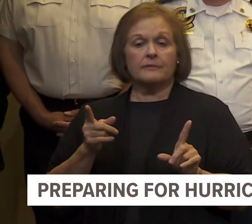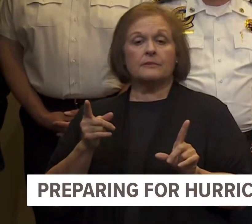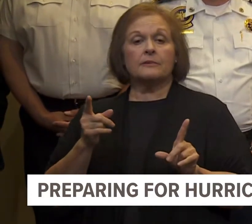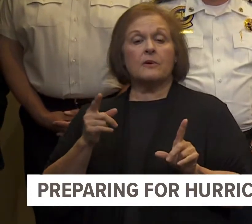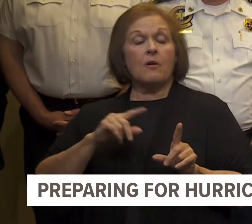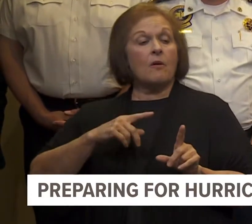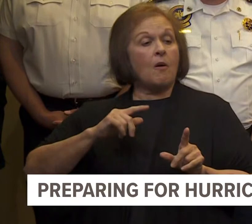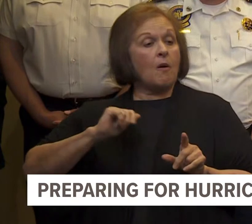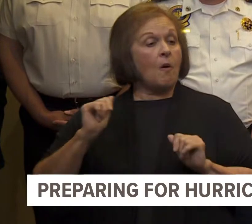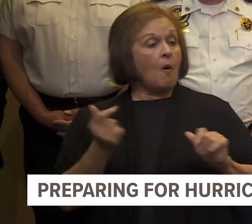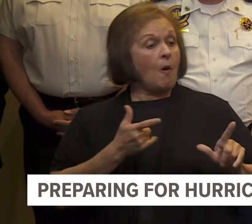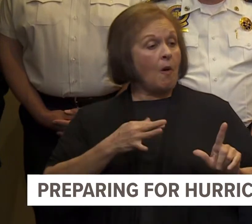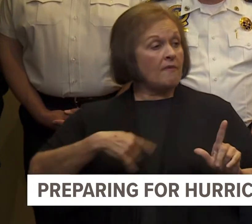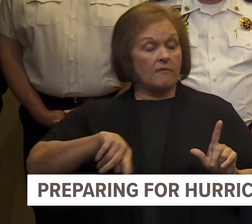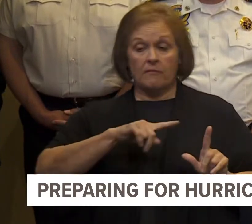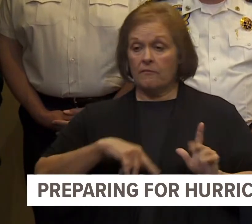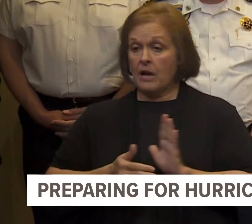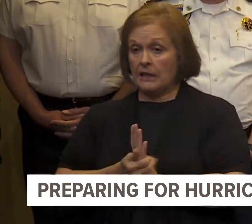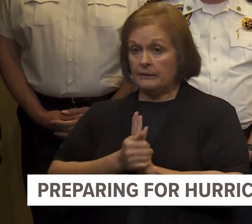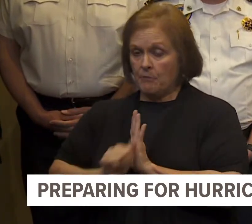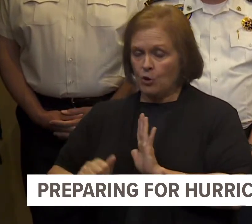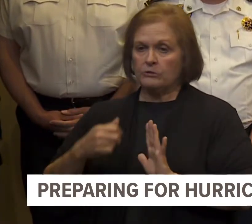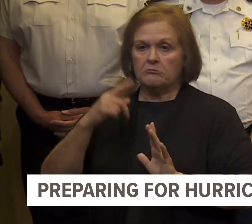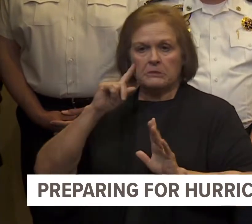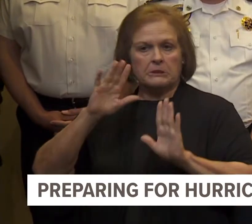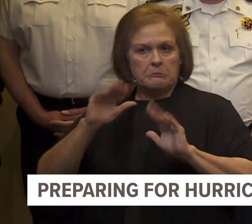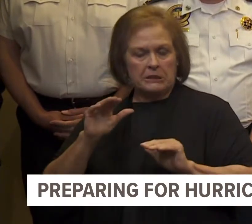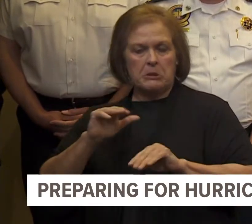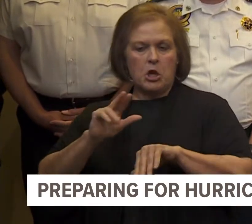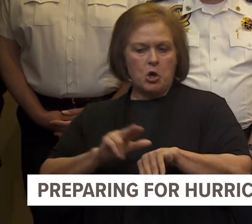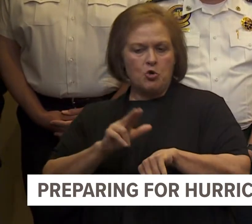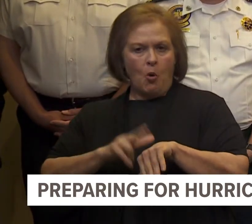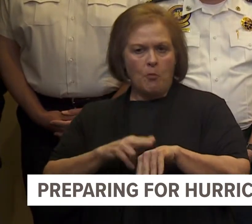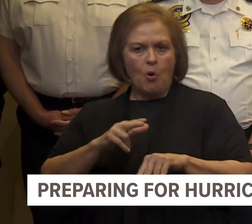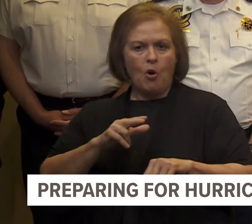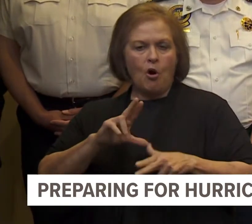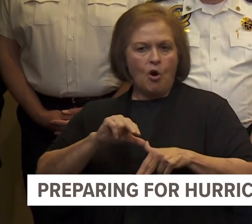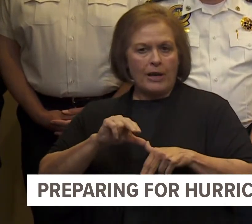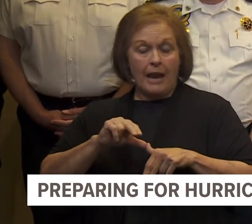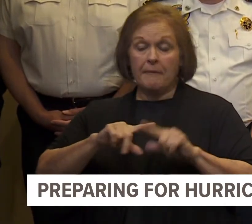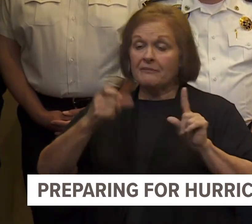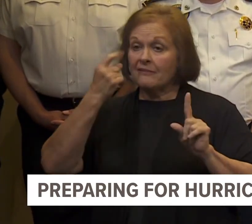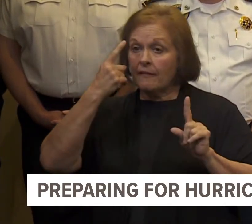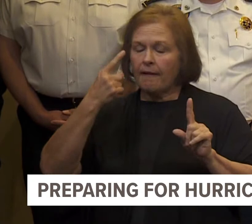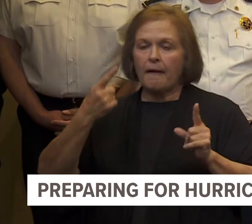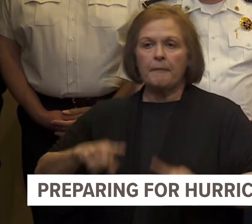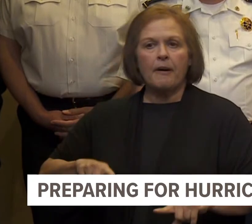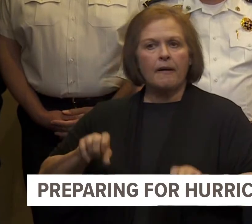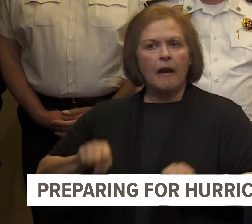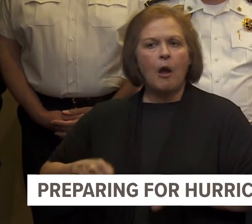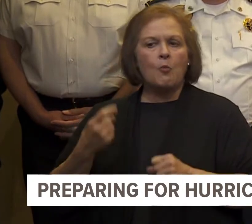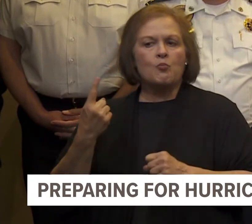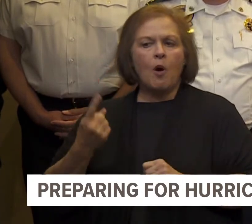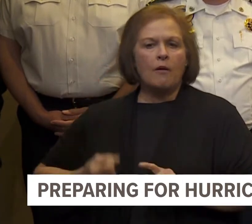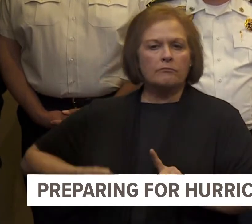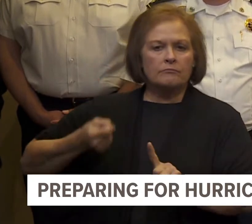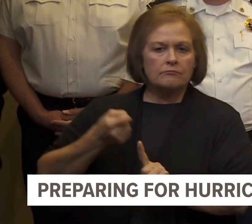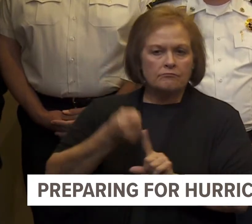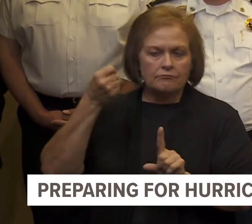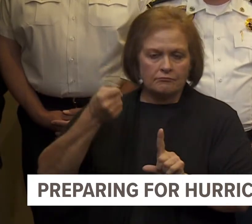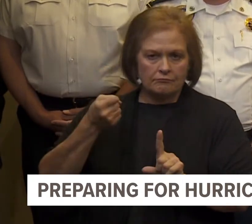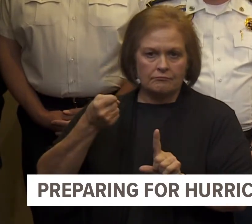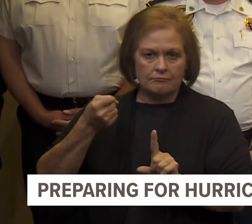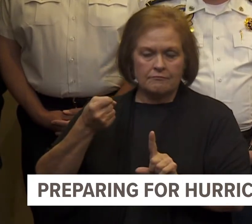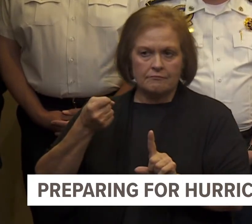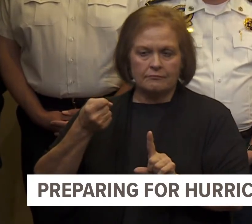although experts anticipate a normal hurricane season, it only takes one storm to make it an